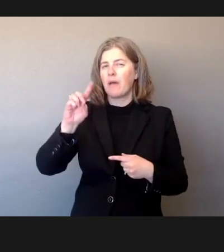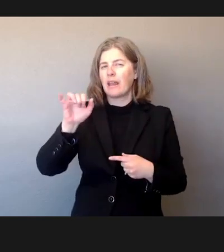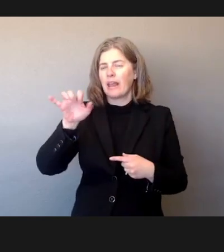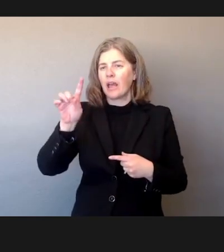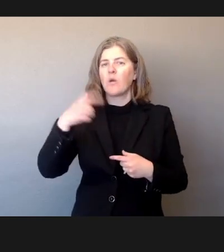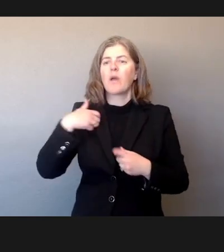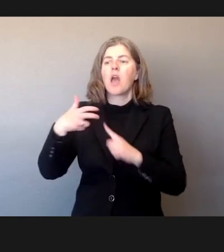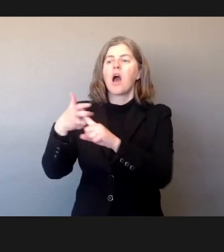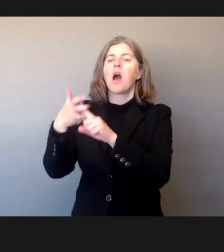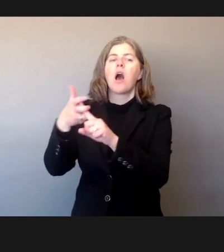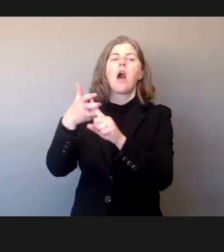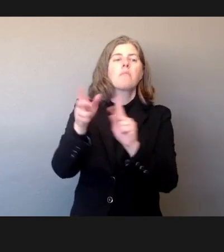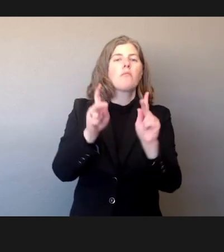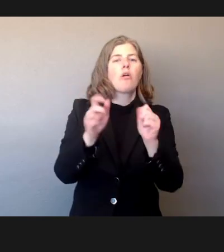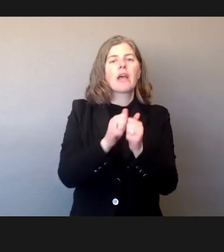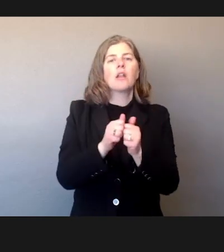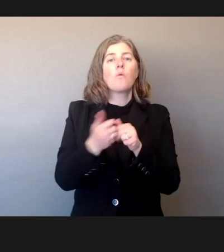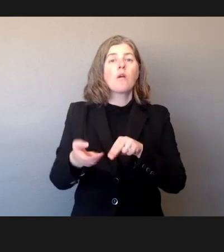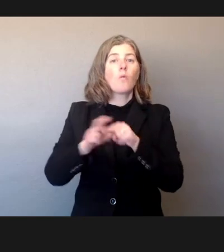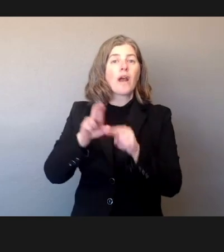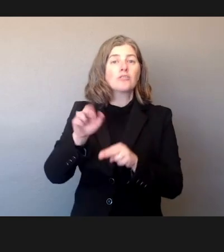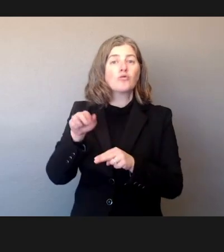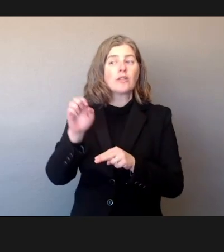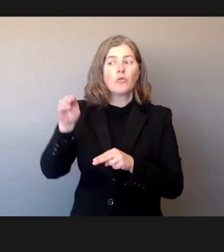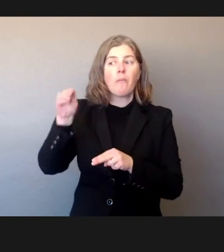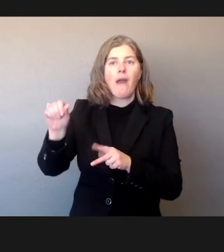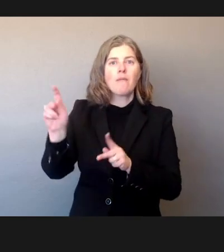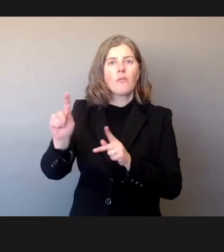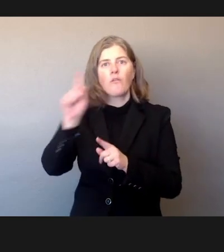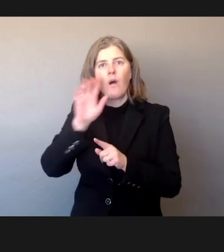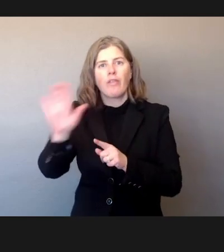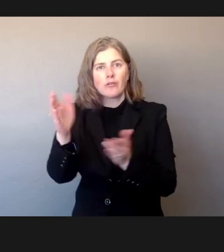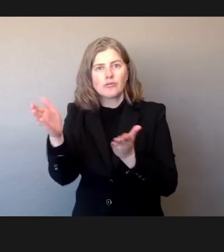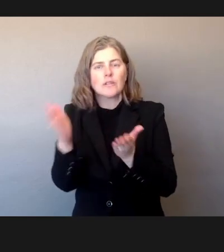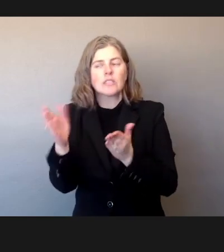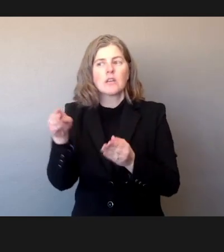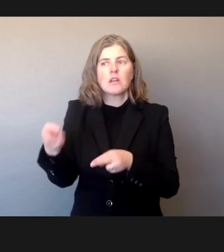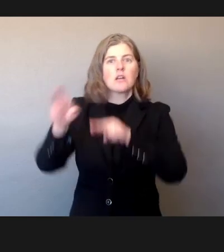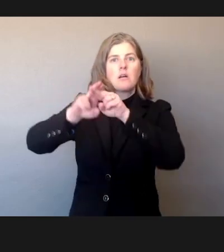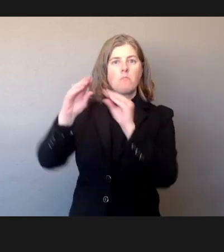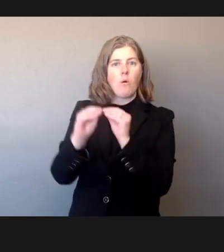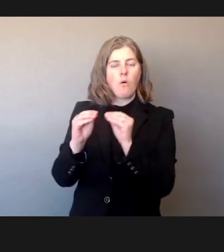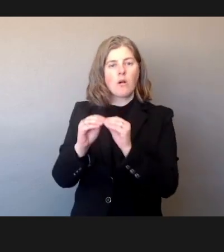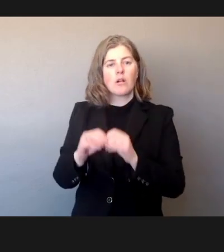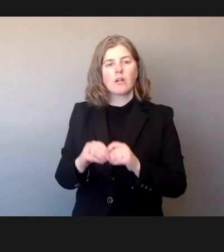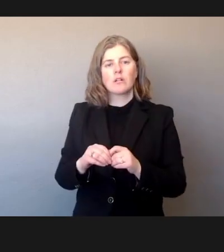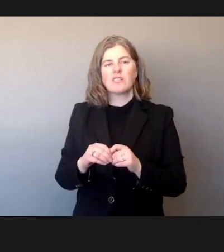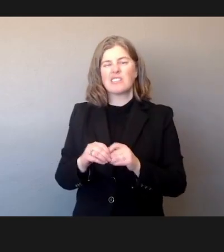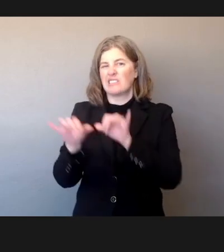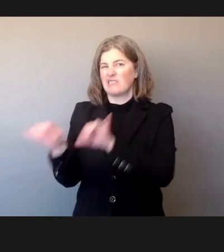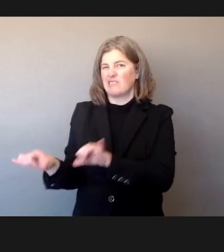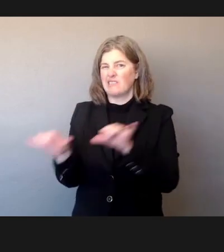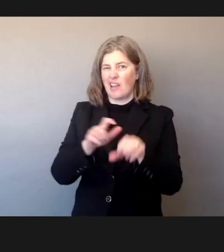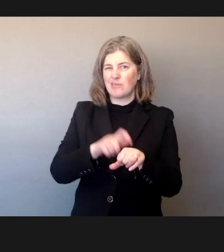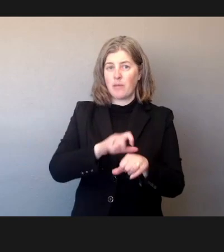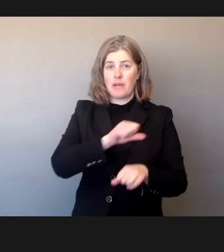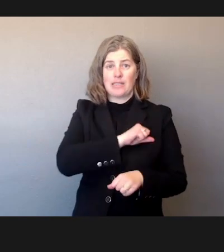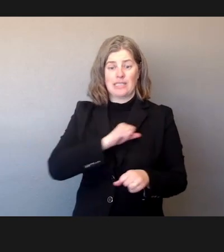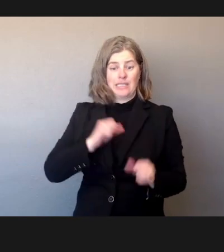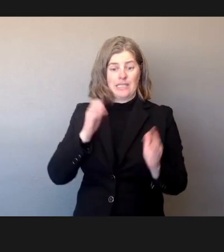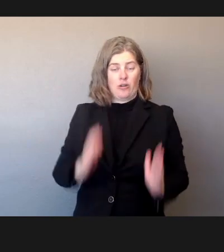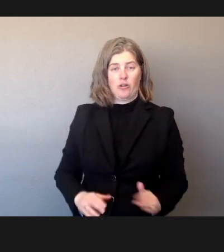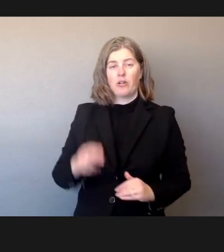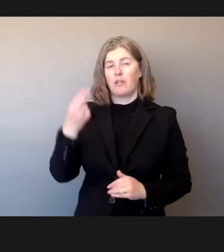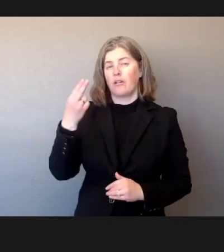recruited people again. We raised rates to pay people for behavioral health services. In the same period of time, Senator Hickey